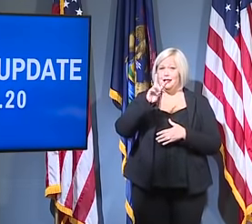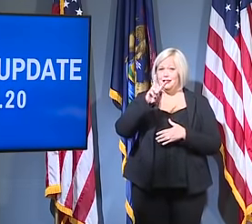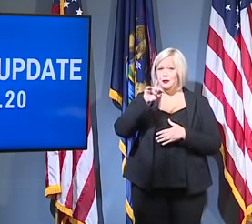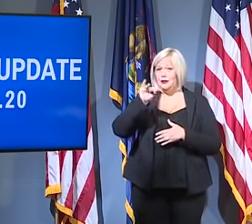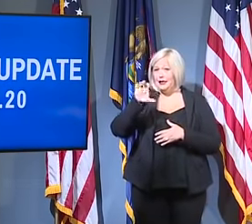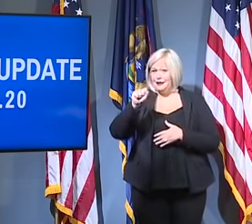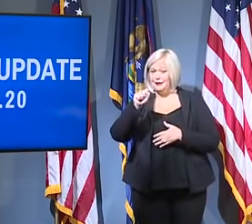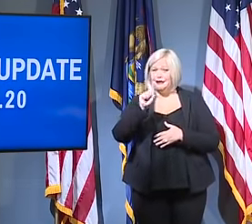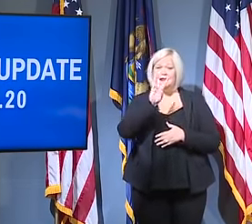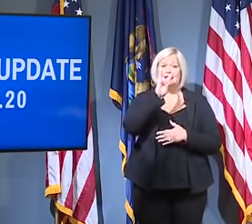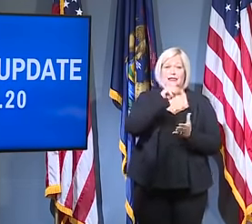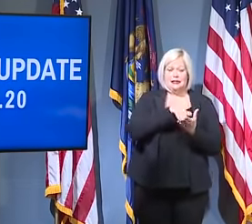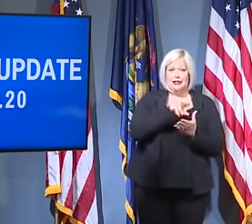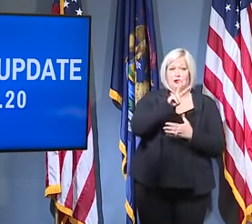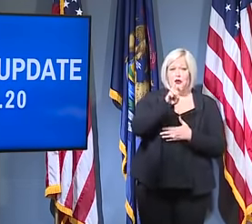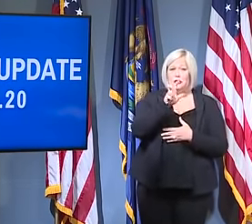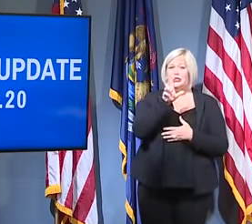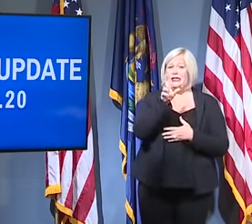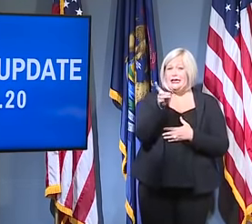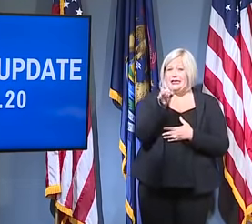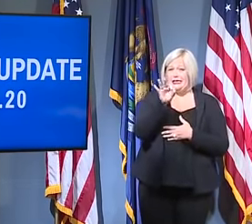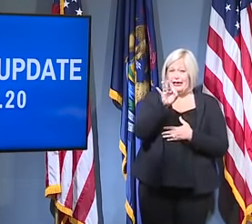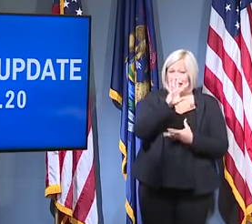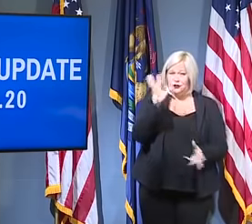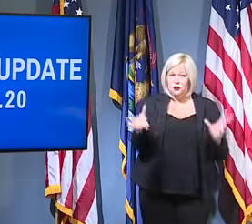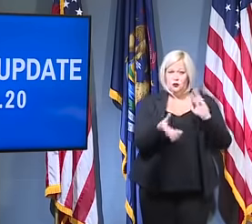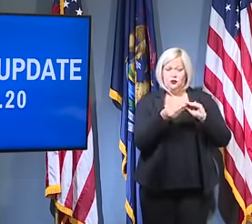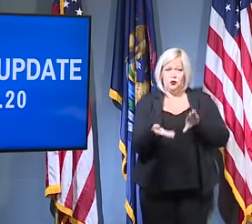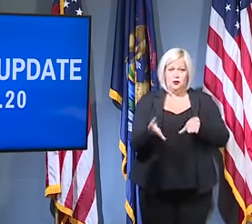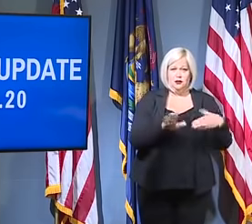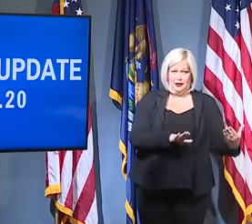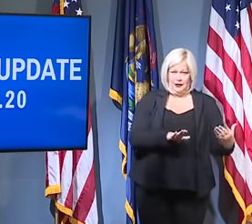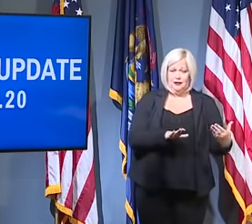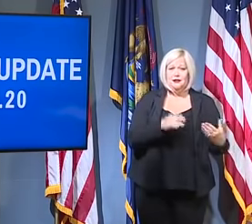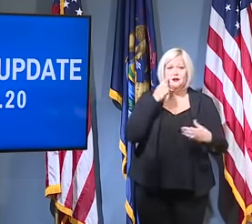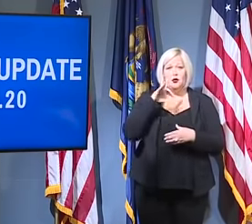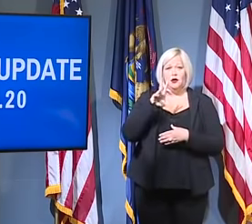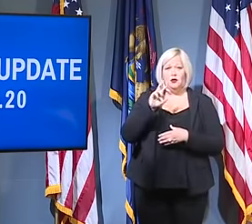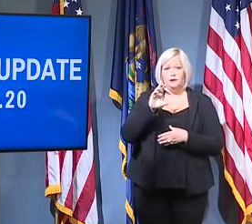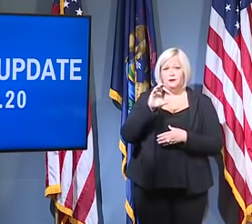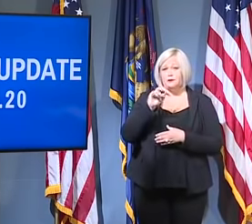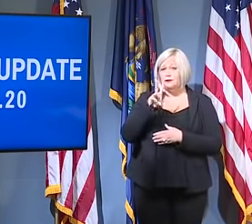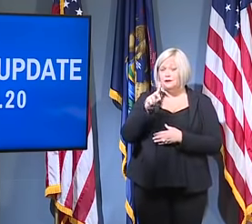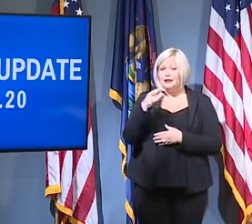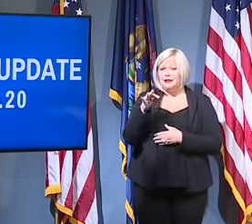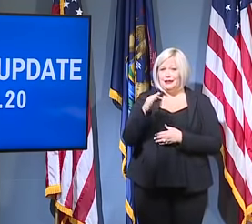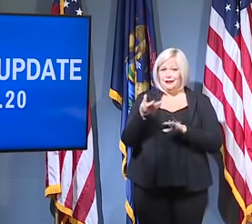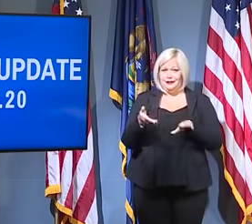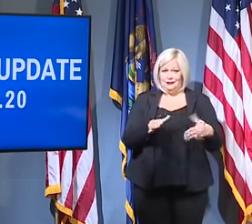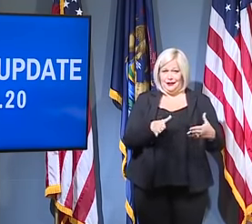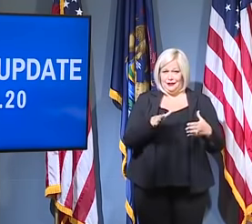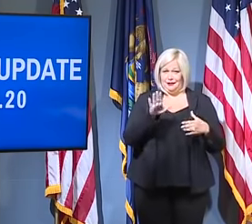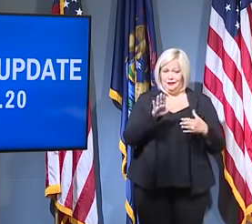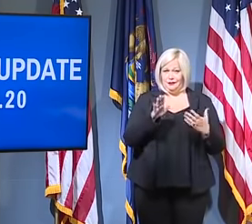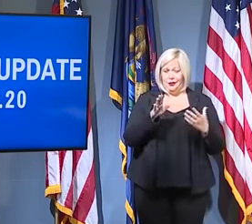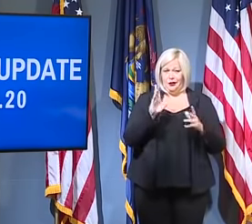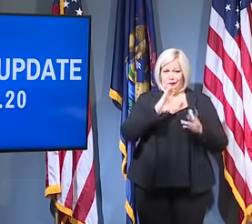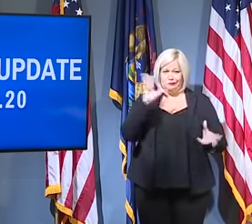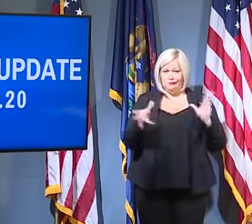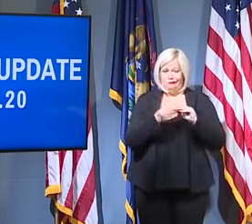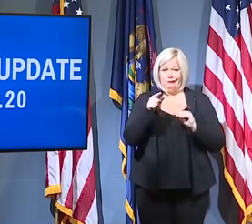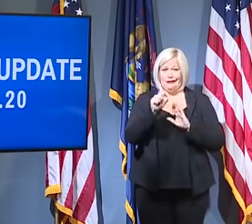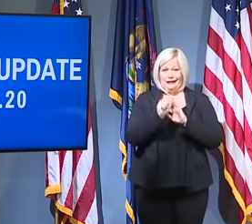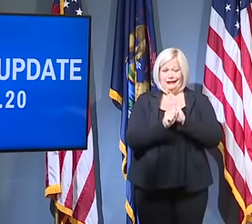and 6,289 total deaths due to COVID-19 in the state. Overall, we believe we're seeing a plateau